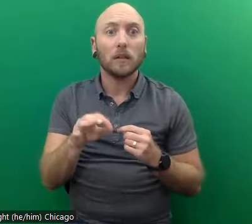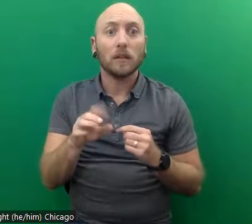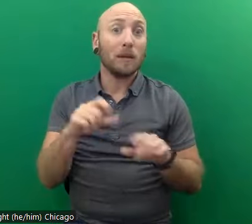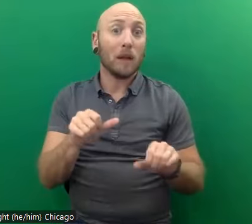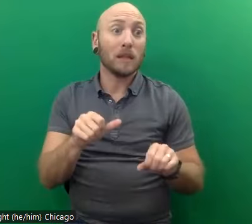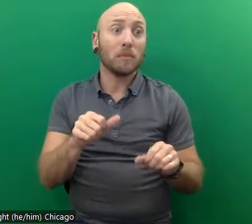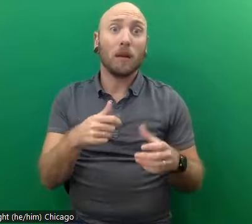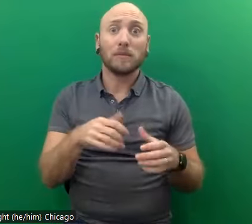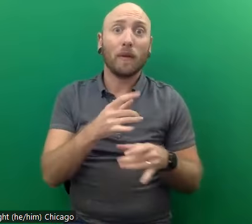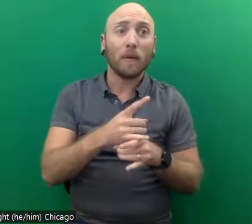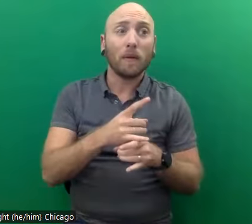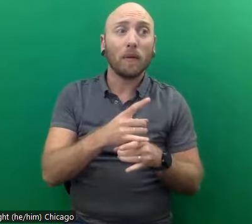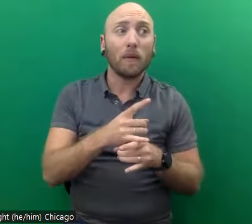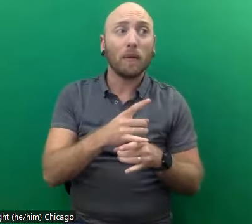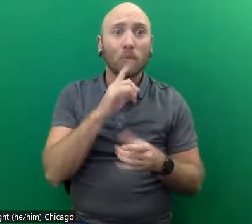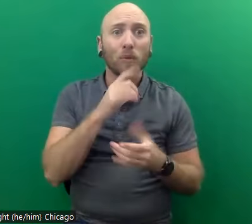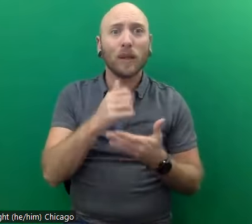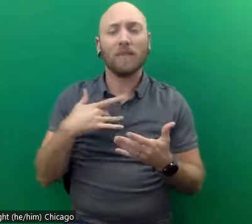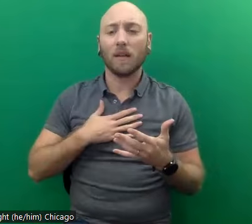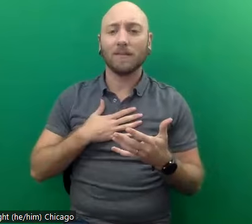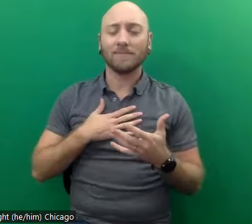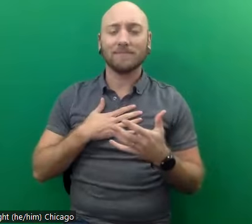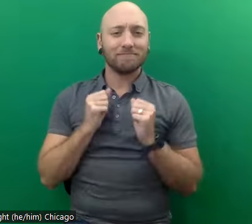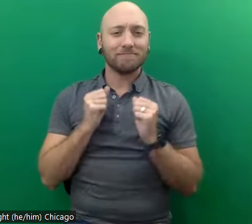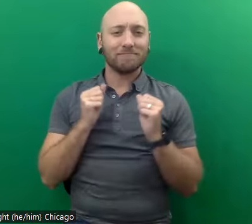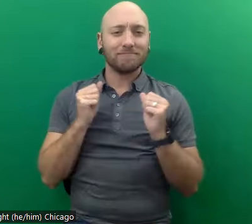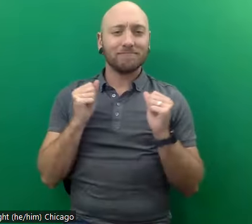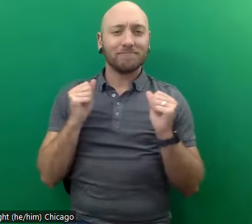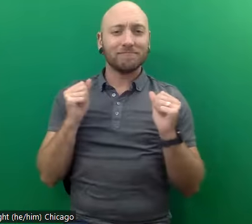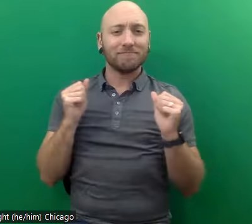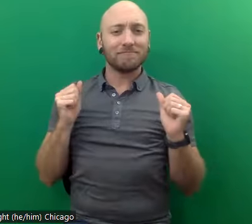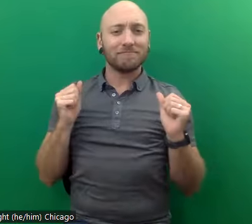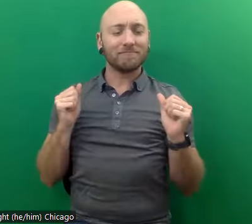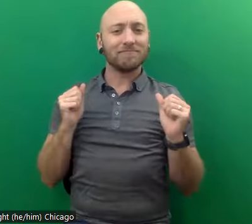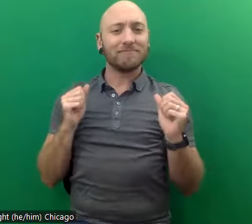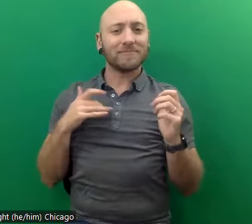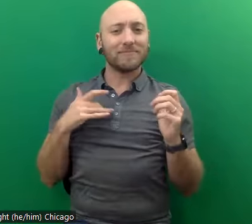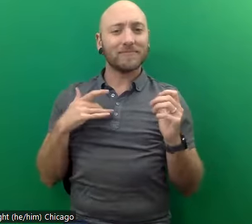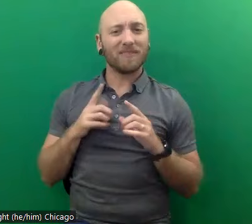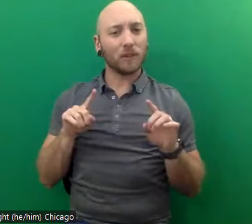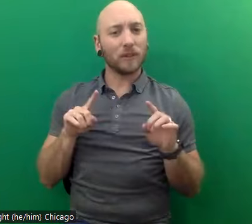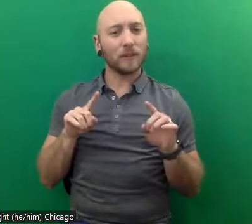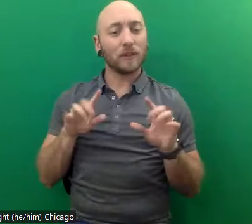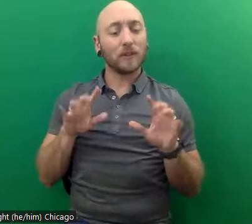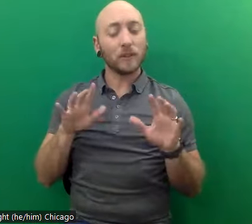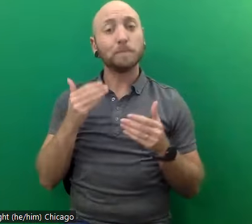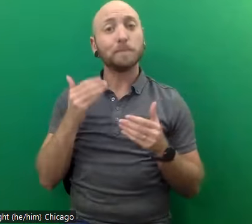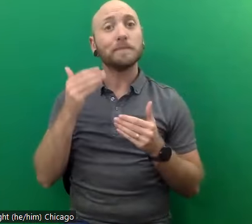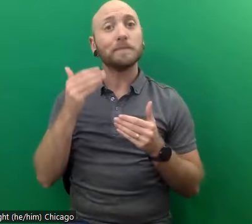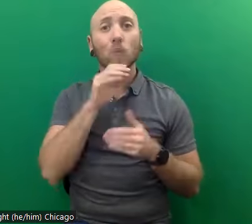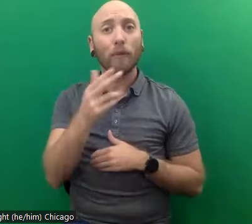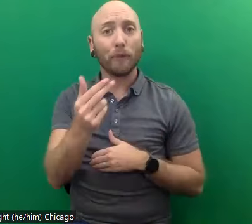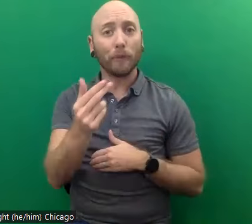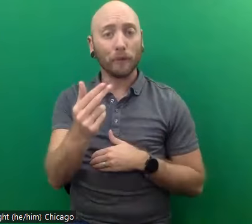myself. Um, as time moved forward, 13 years old is really when my progression picked